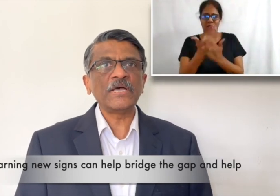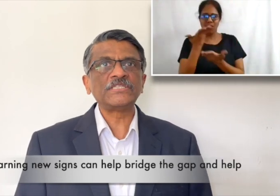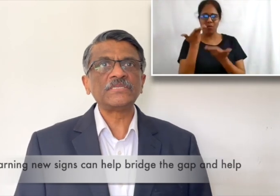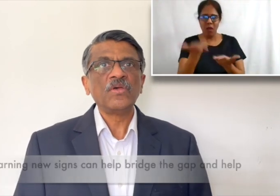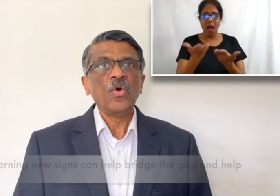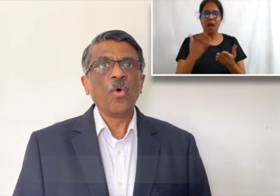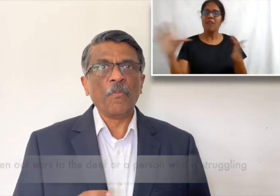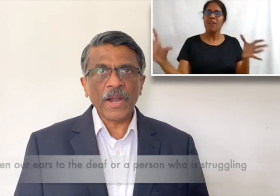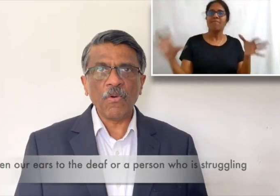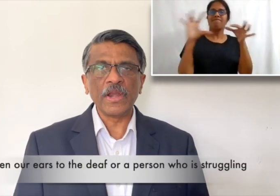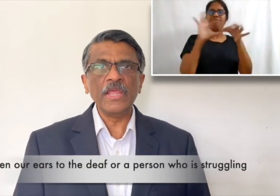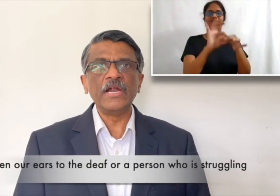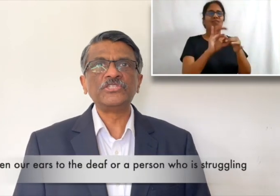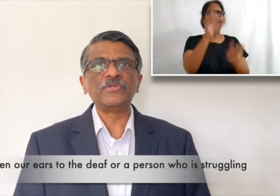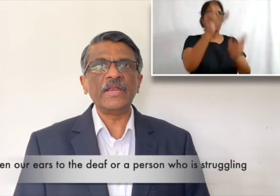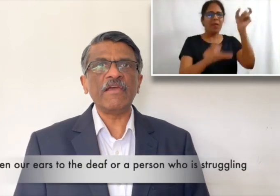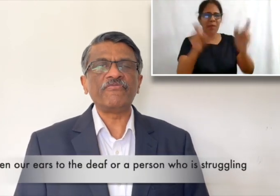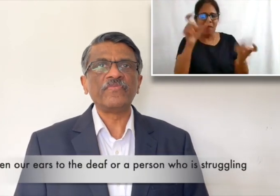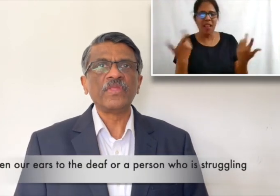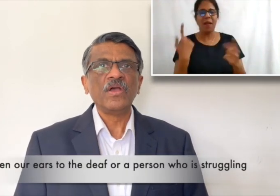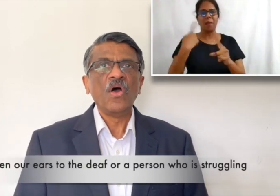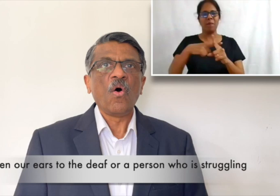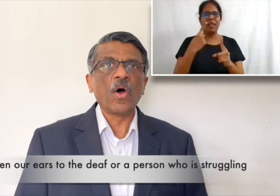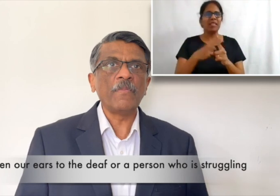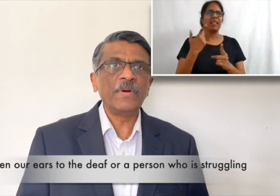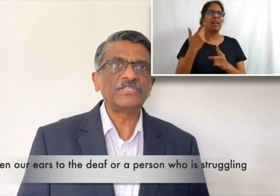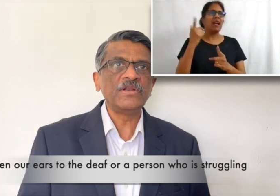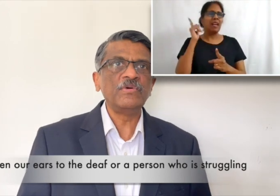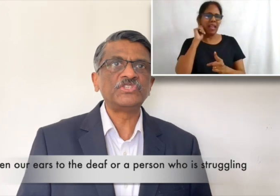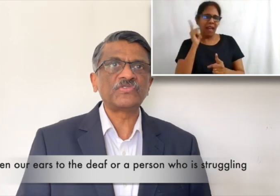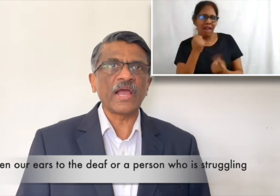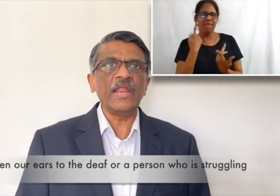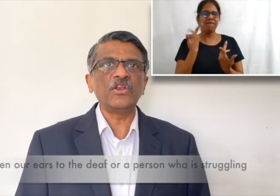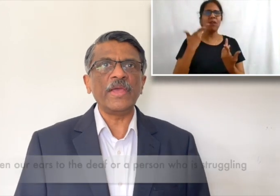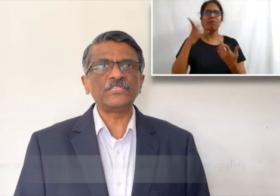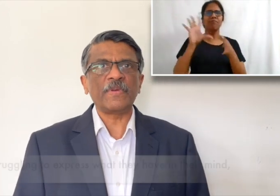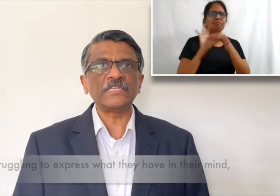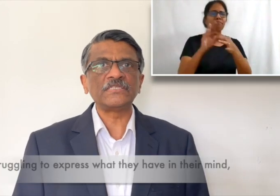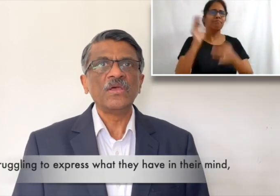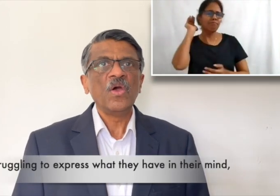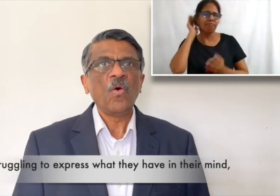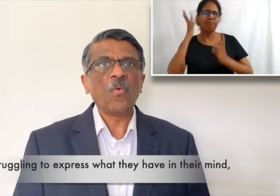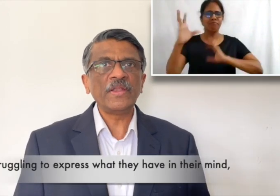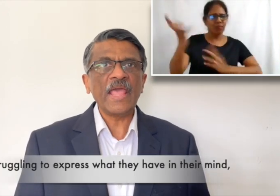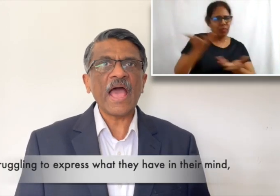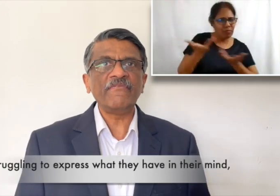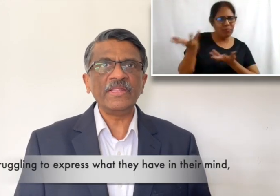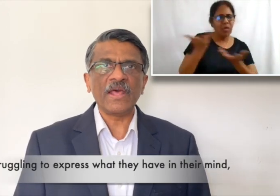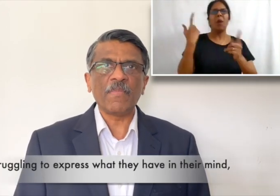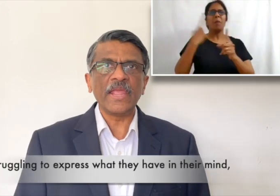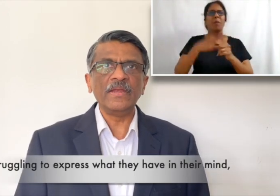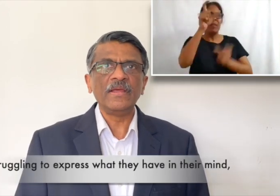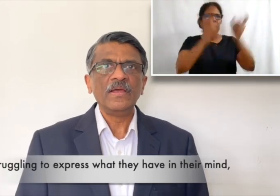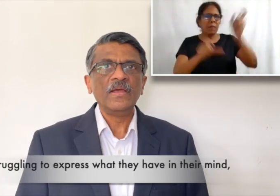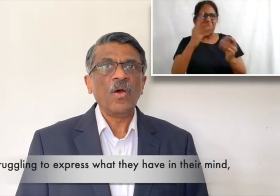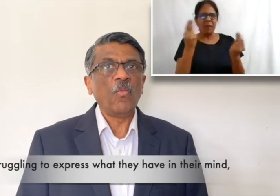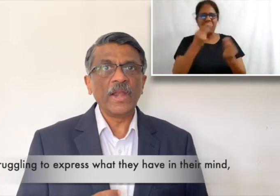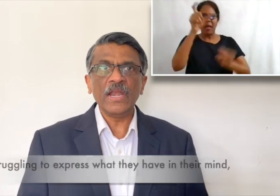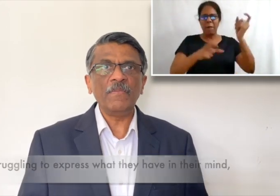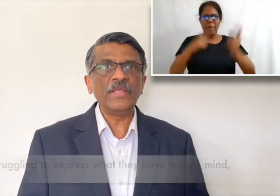us open our ears to the deaf or a person who is struggling to express what they have in their mind, wouldn't it be the